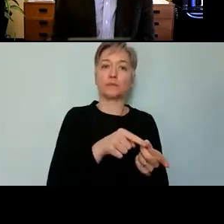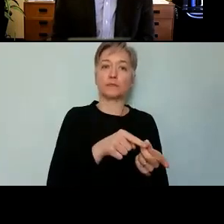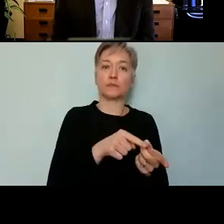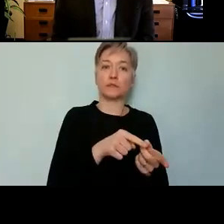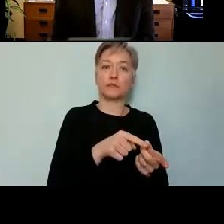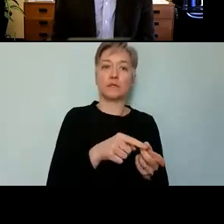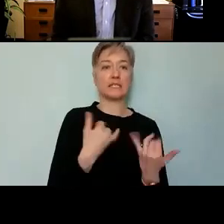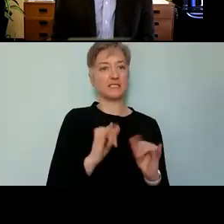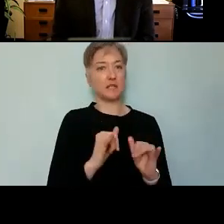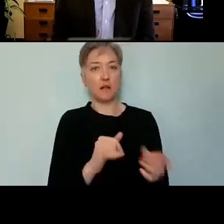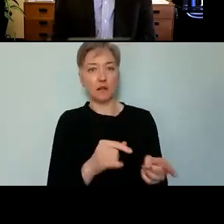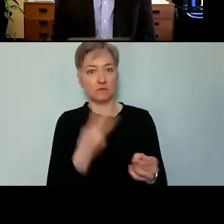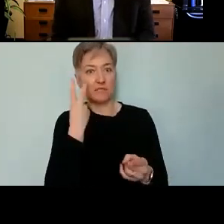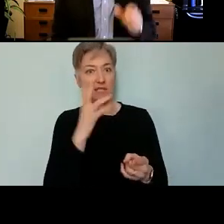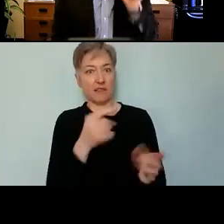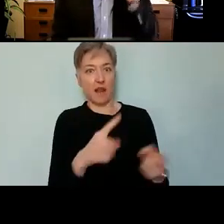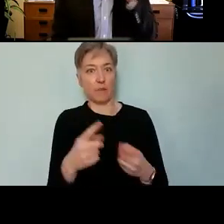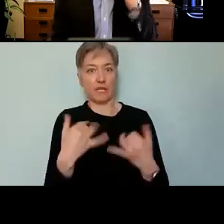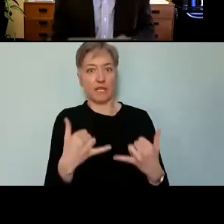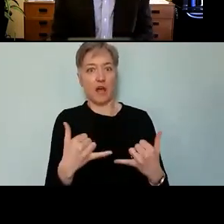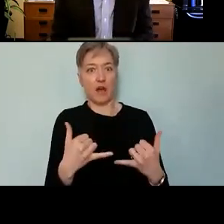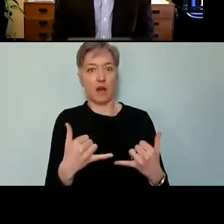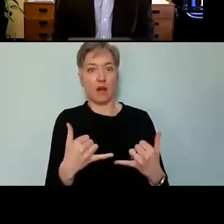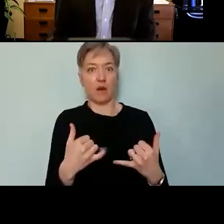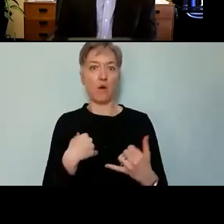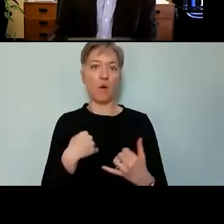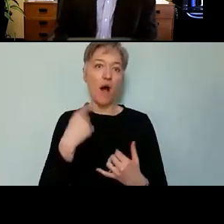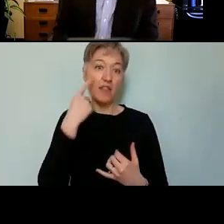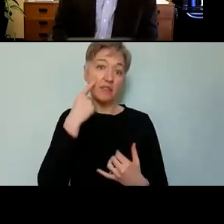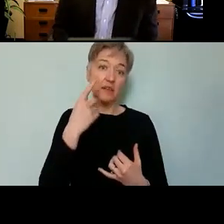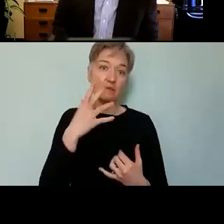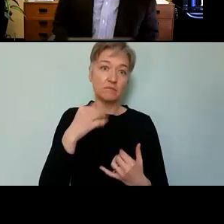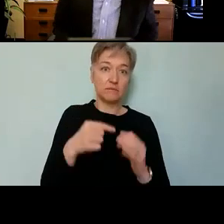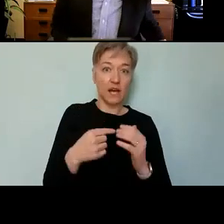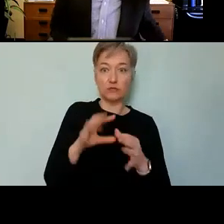that today. I think that's a reflection of income inequities.